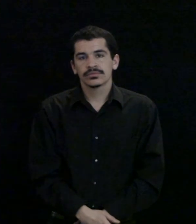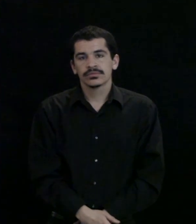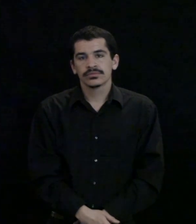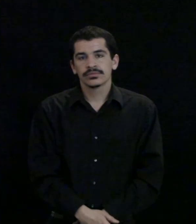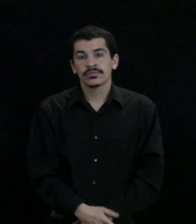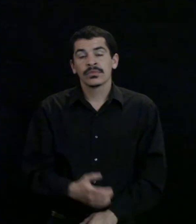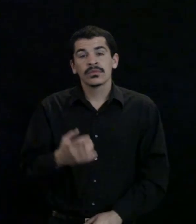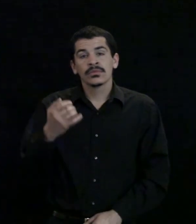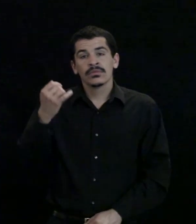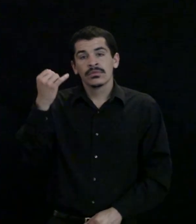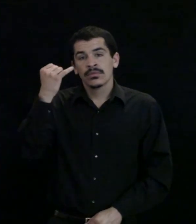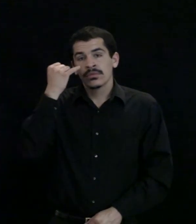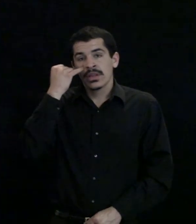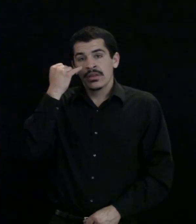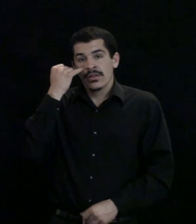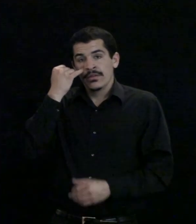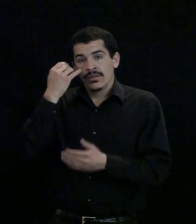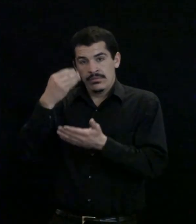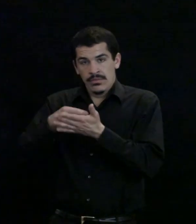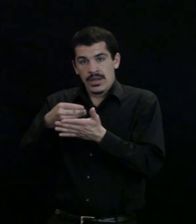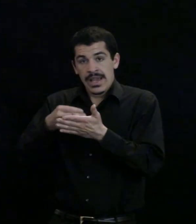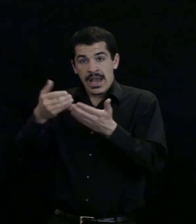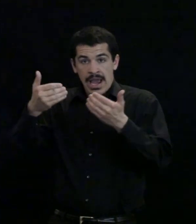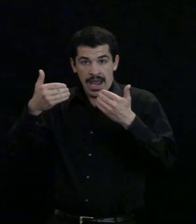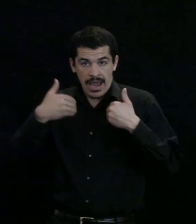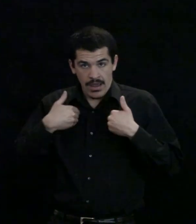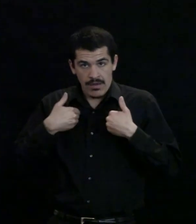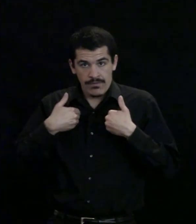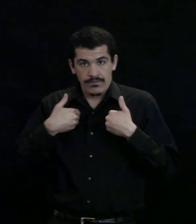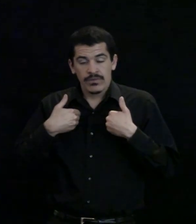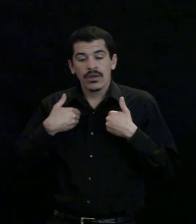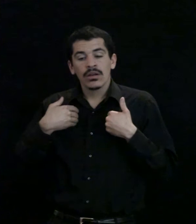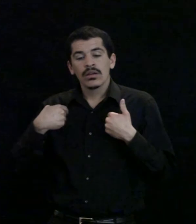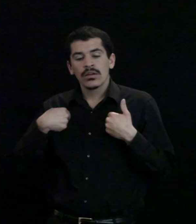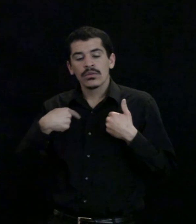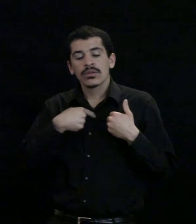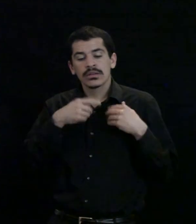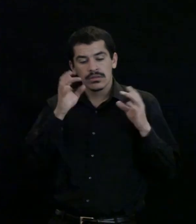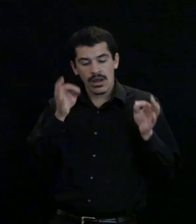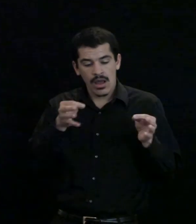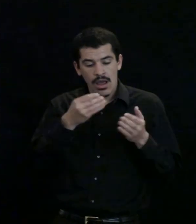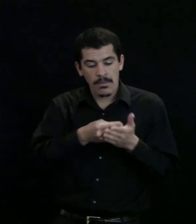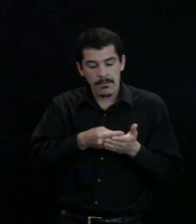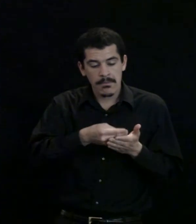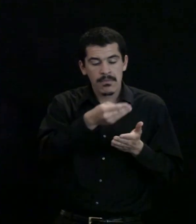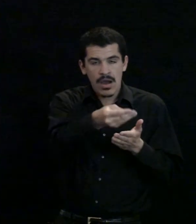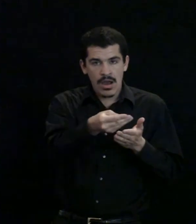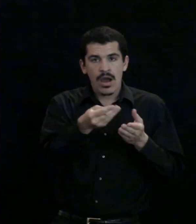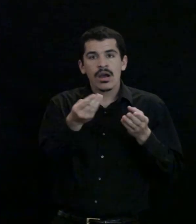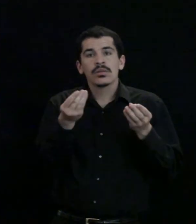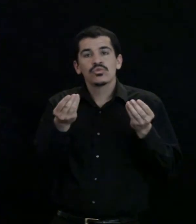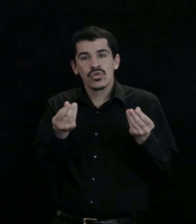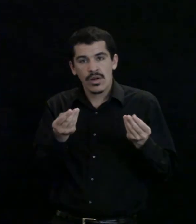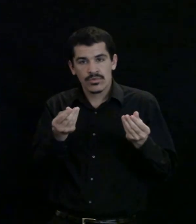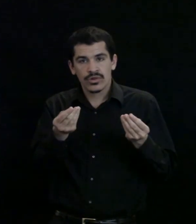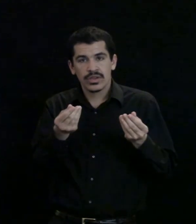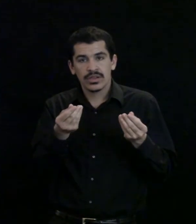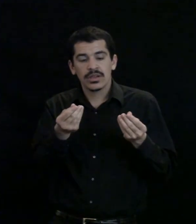If the money is available to purchase a property that meets the site needs for all the